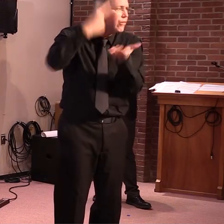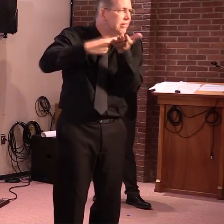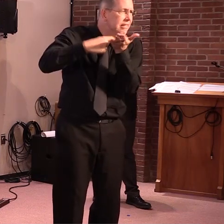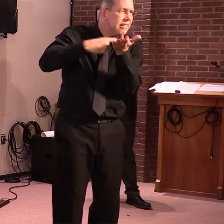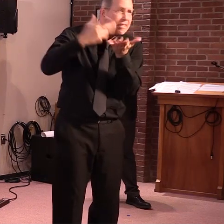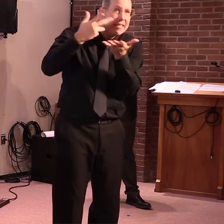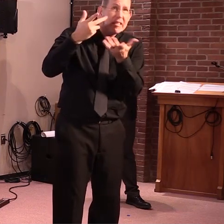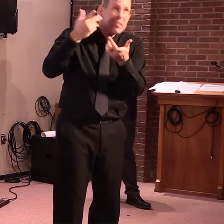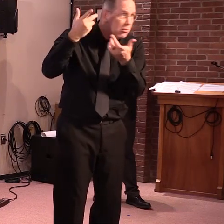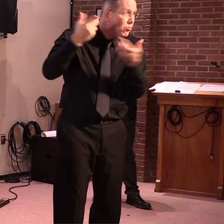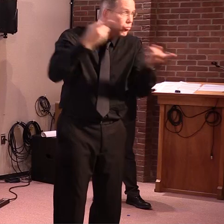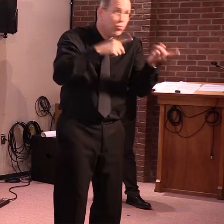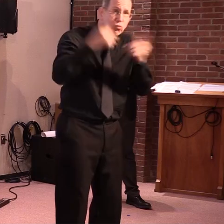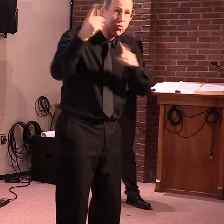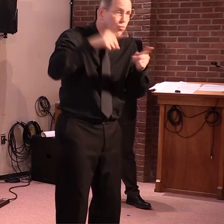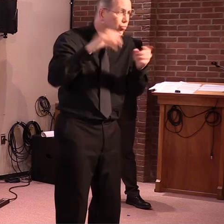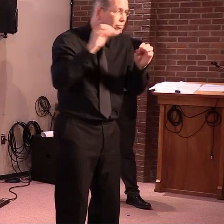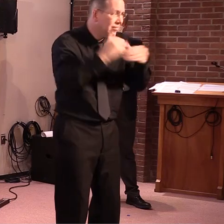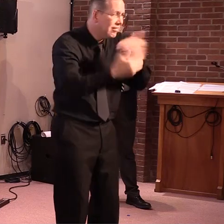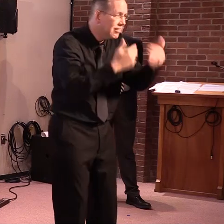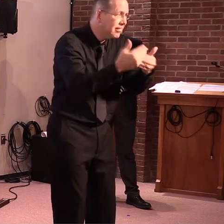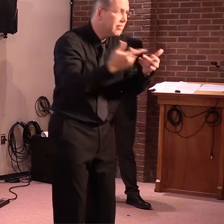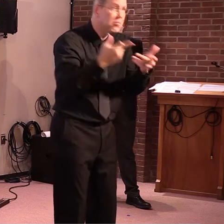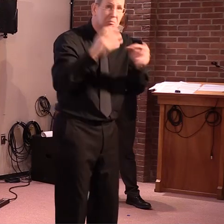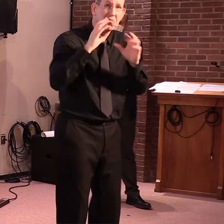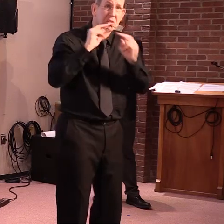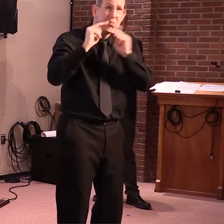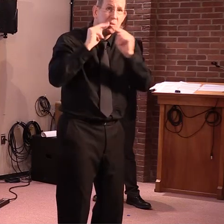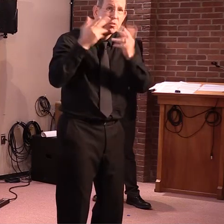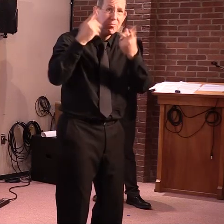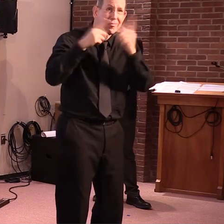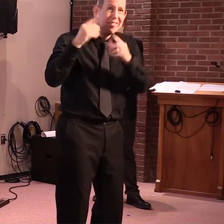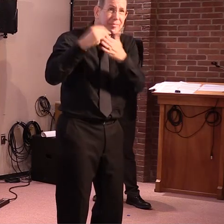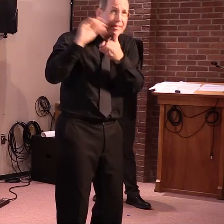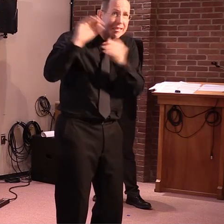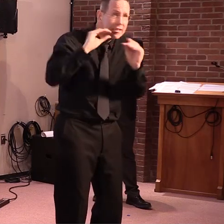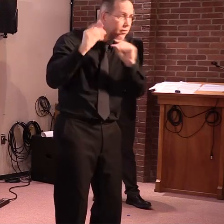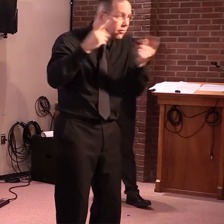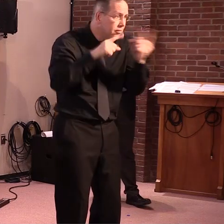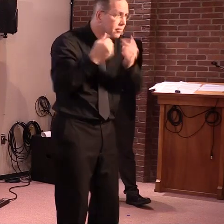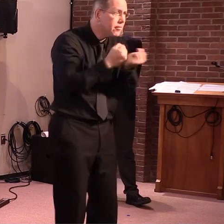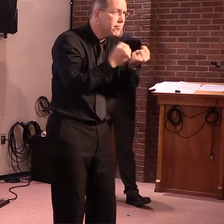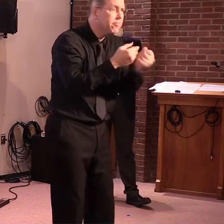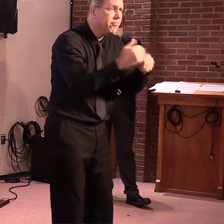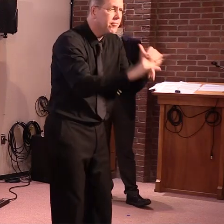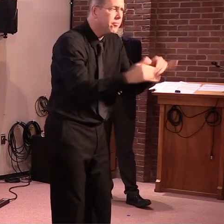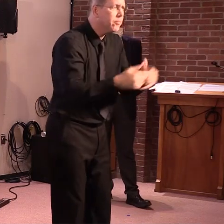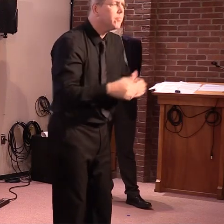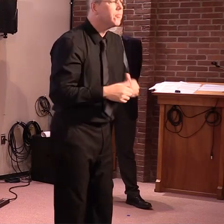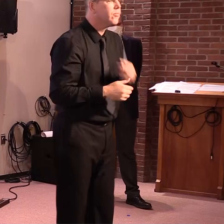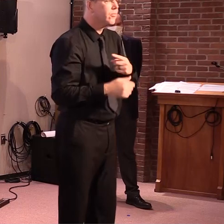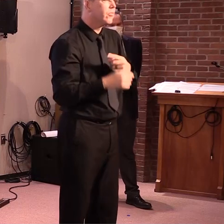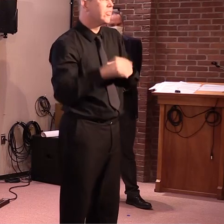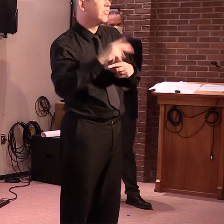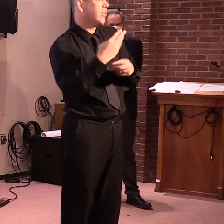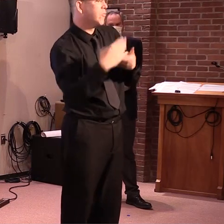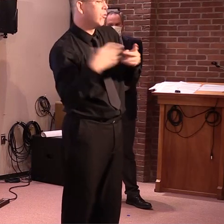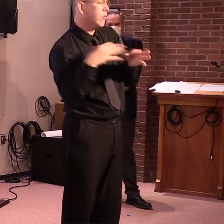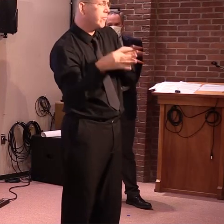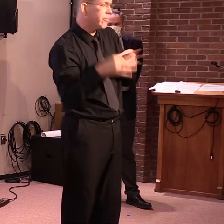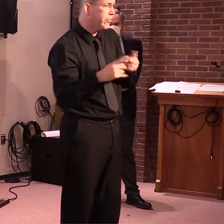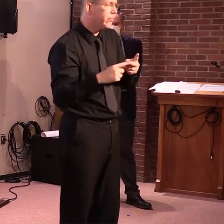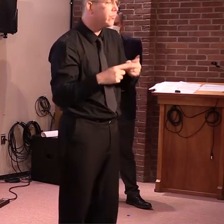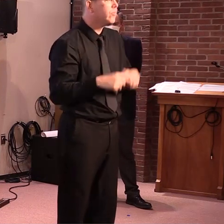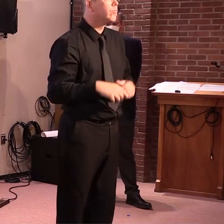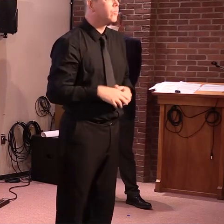terms of the financial package that we put together, again, you got to remember that we put